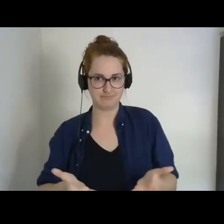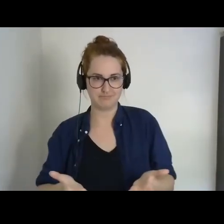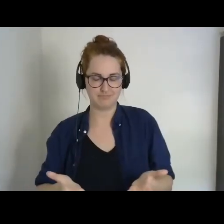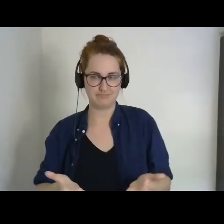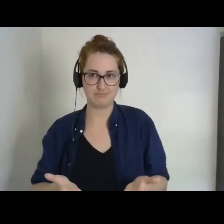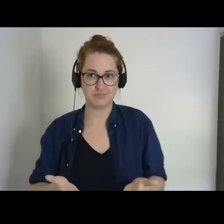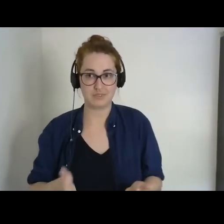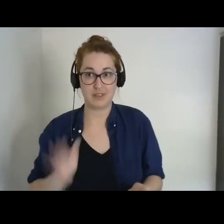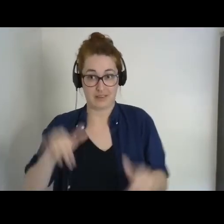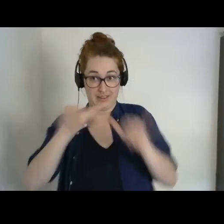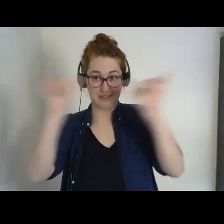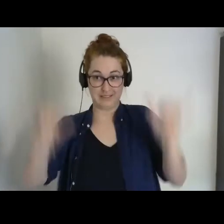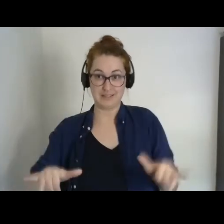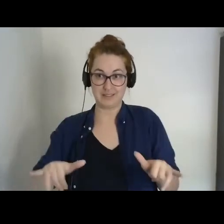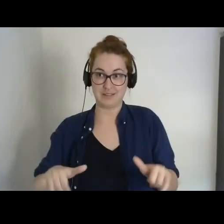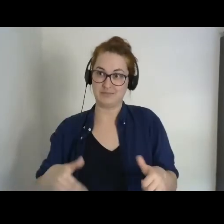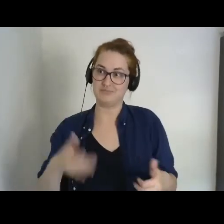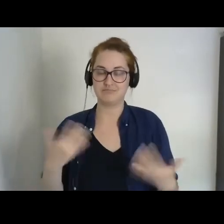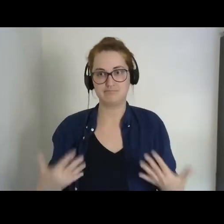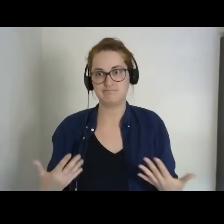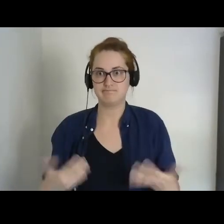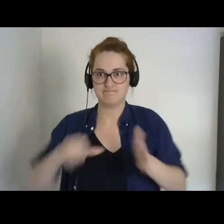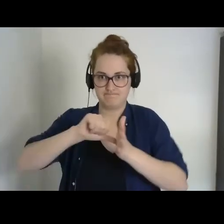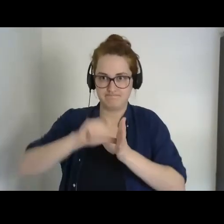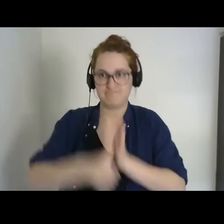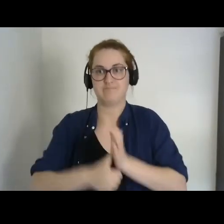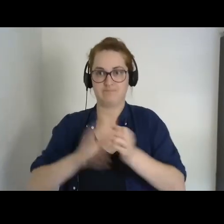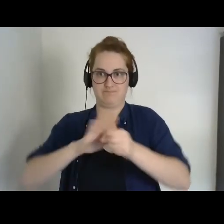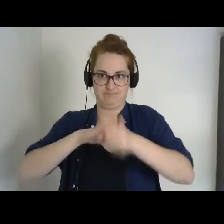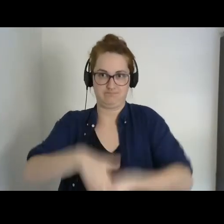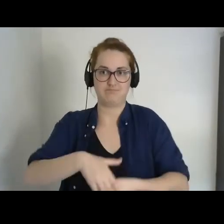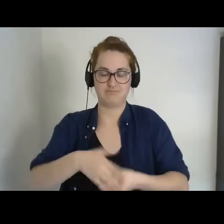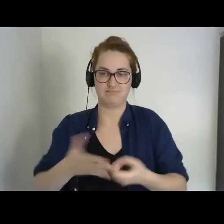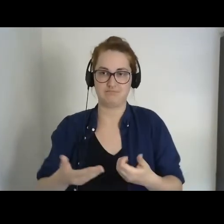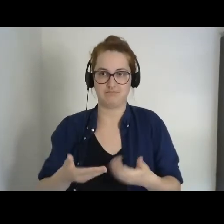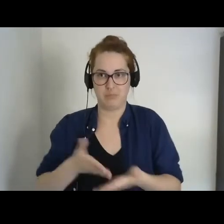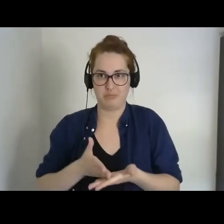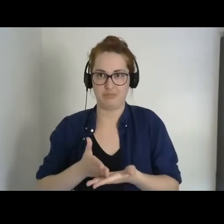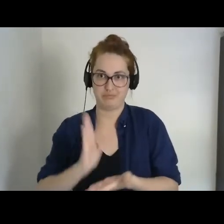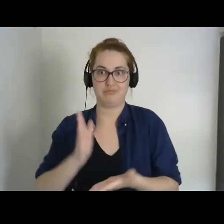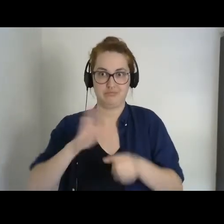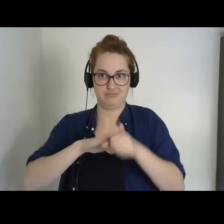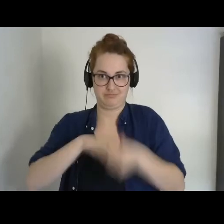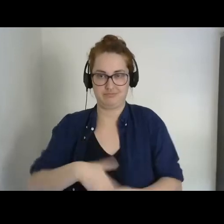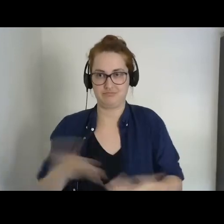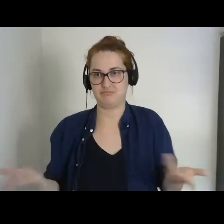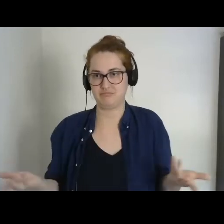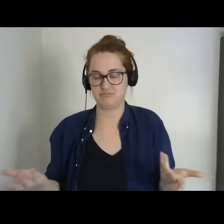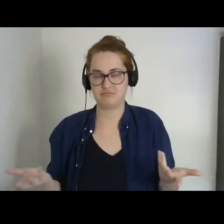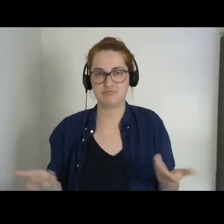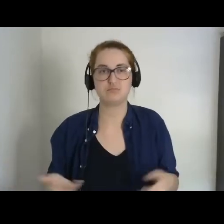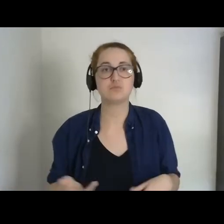sort of perpetuated some of the ableism that we see. And one way we see this, see